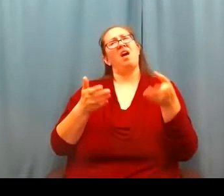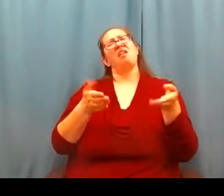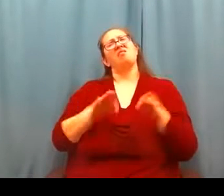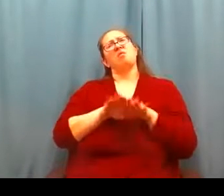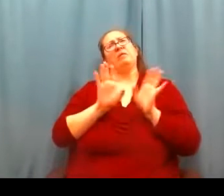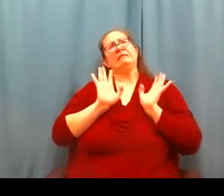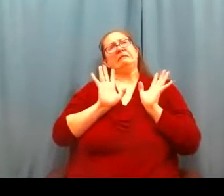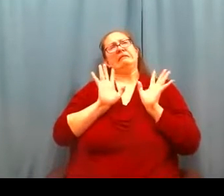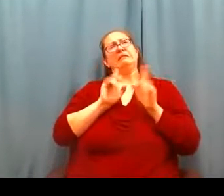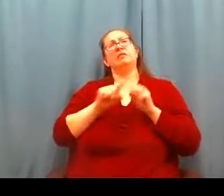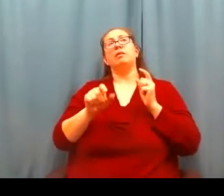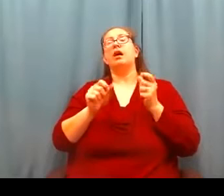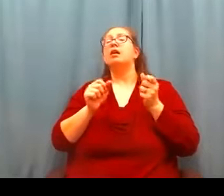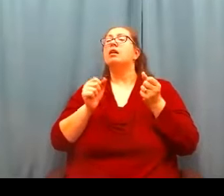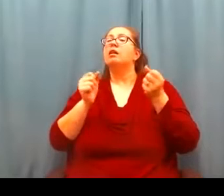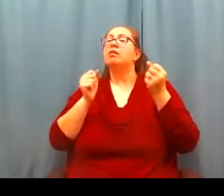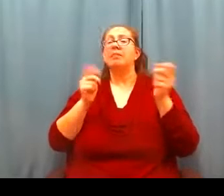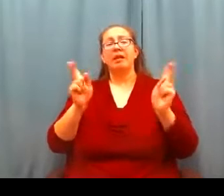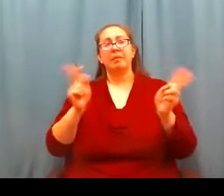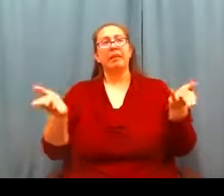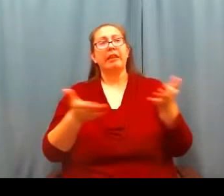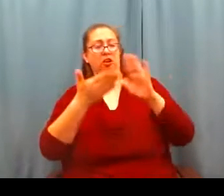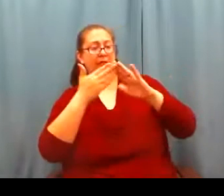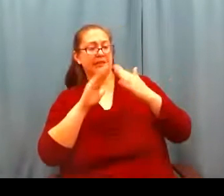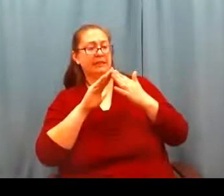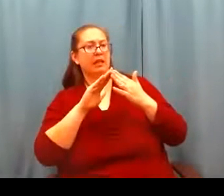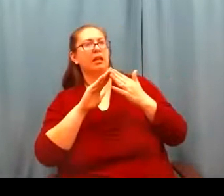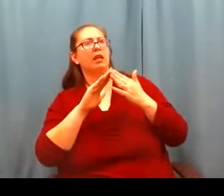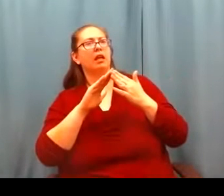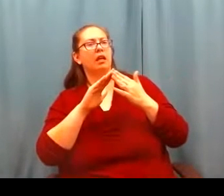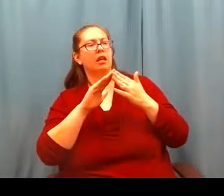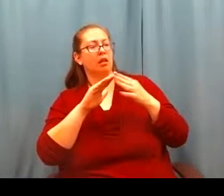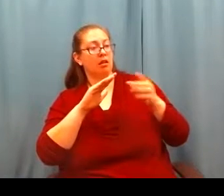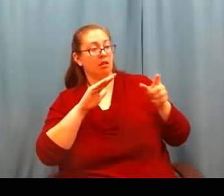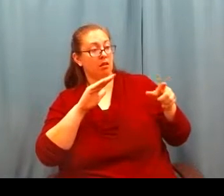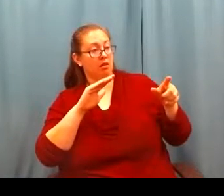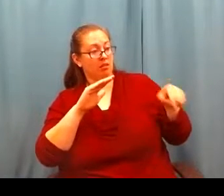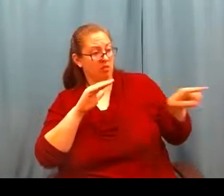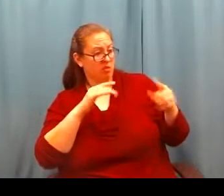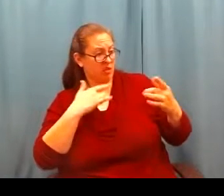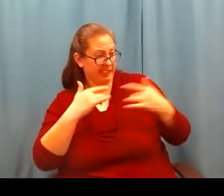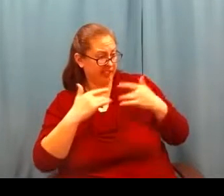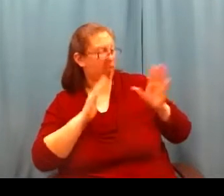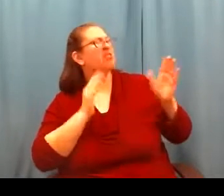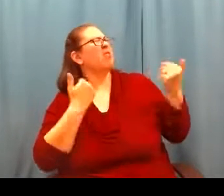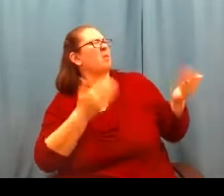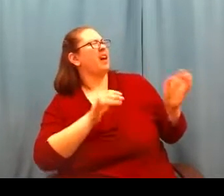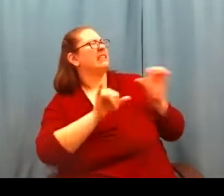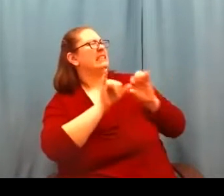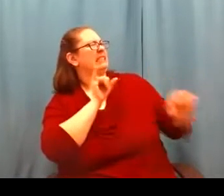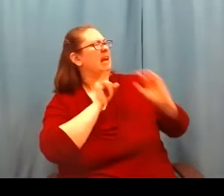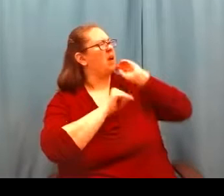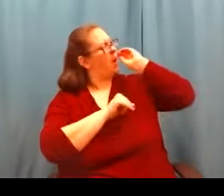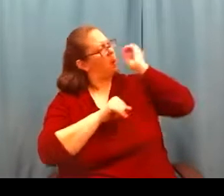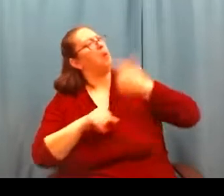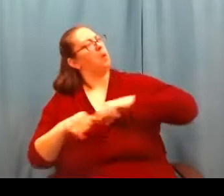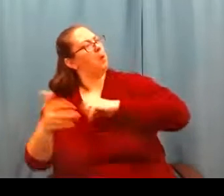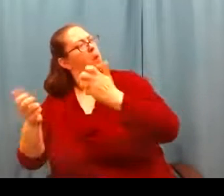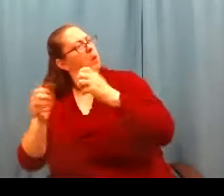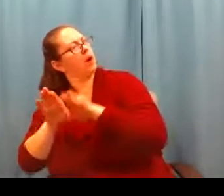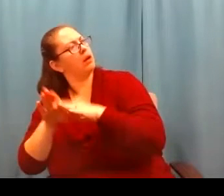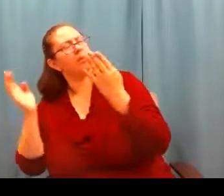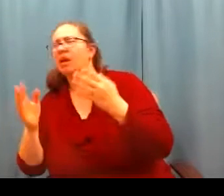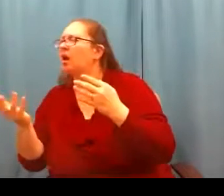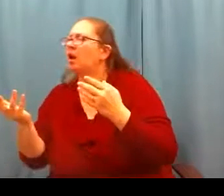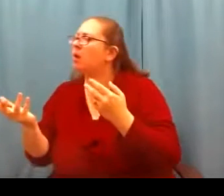a majority even, that want the people who are concerned to stay home and the rest of us go out and drink. So again, when do you anticipate? Say that